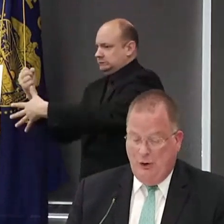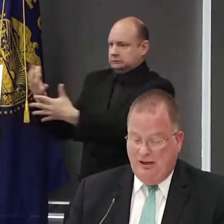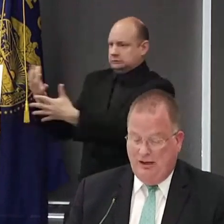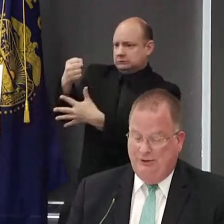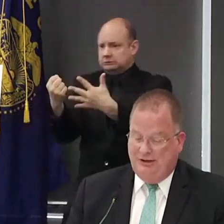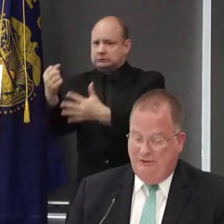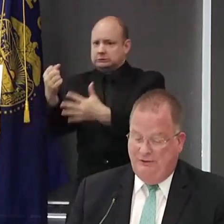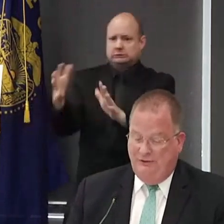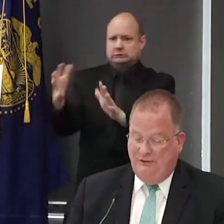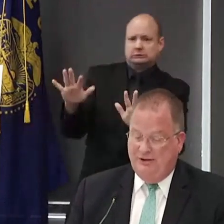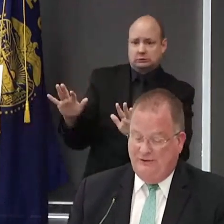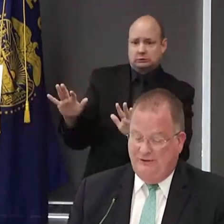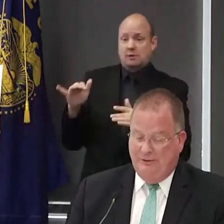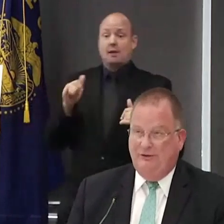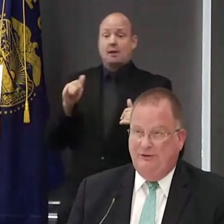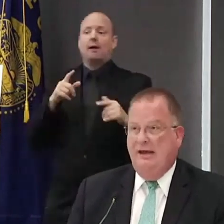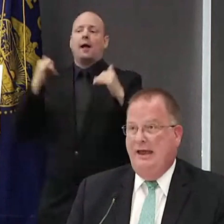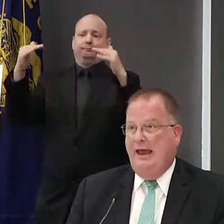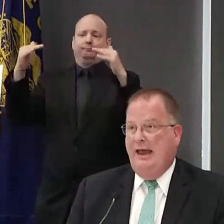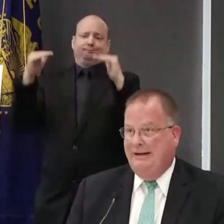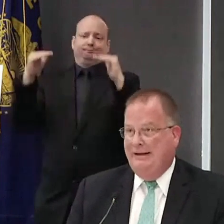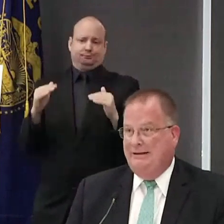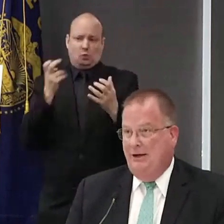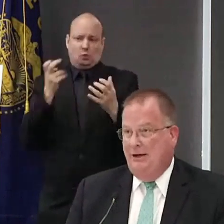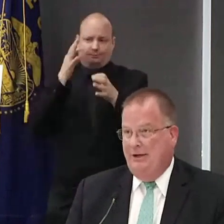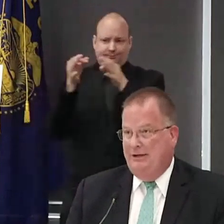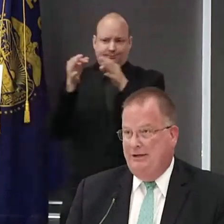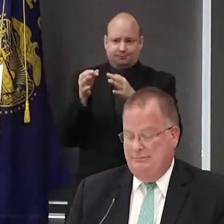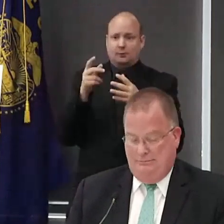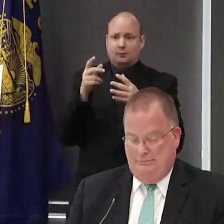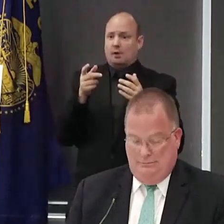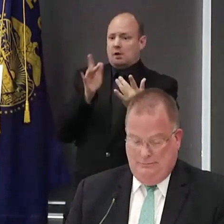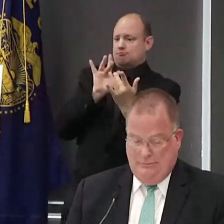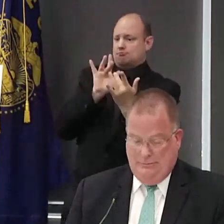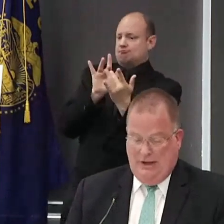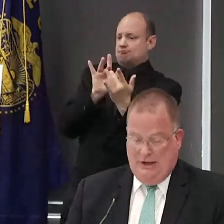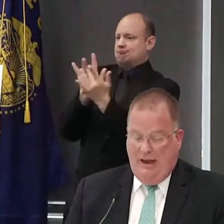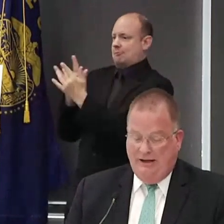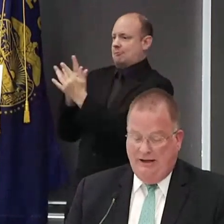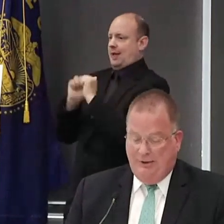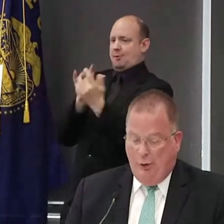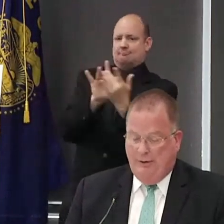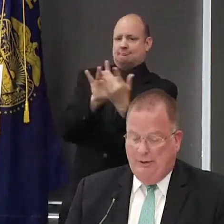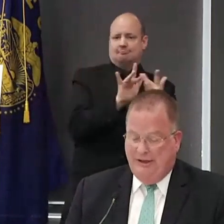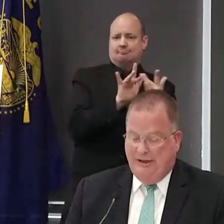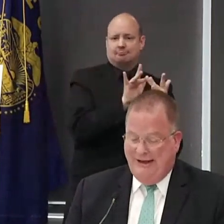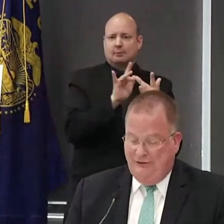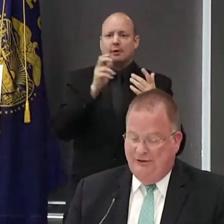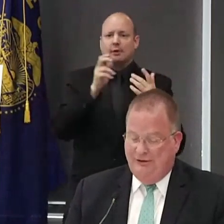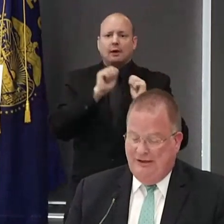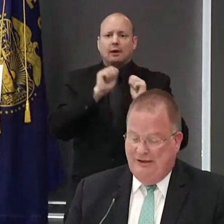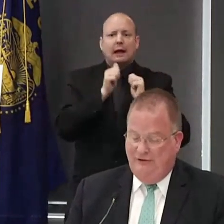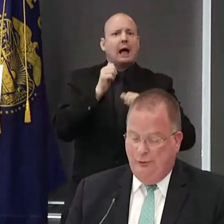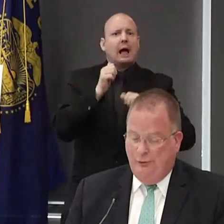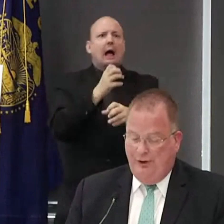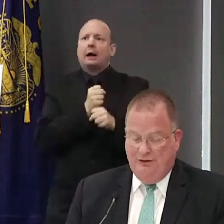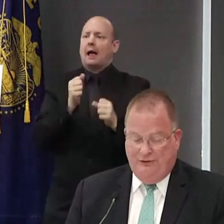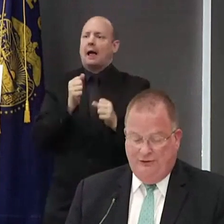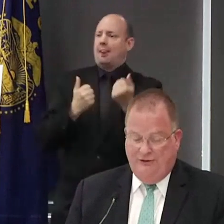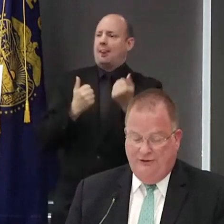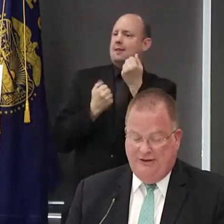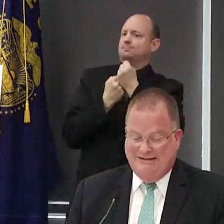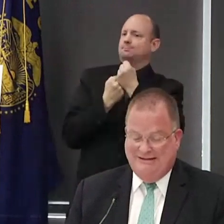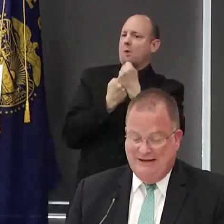to know how to protect themselves and their families and get the help they need. And helping more people get counseling to ease the worry